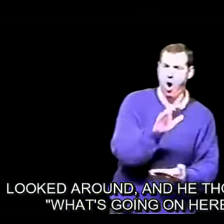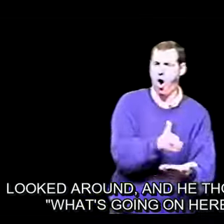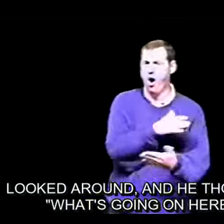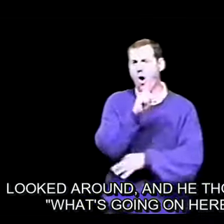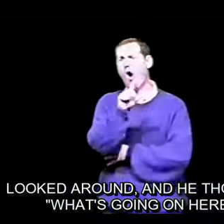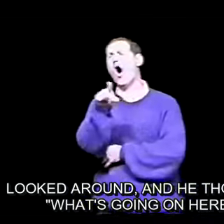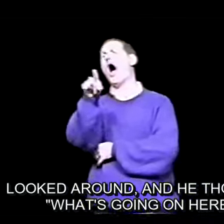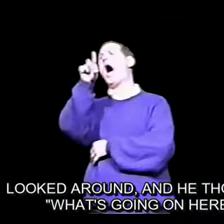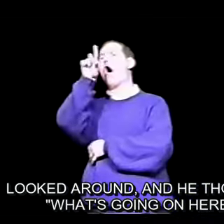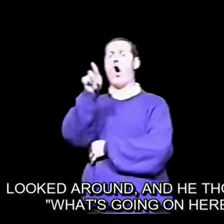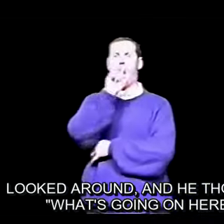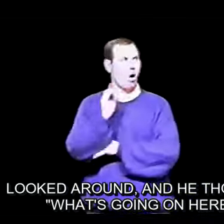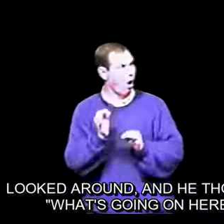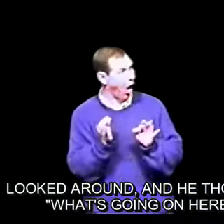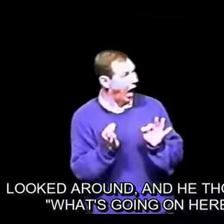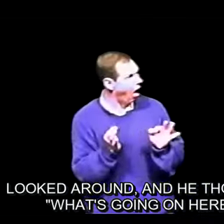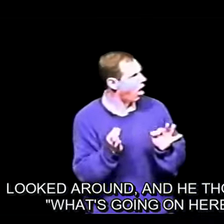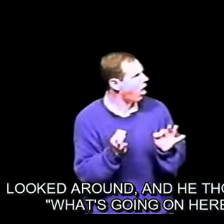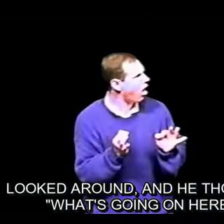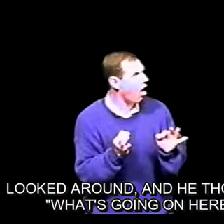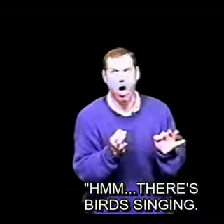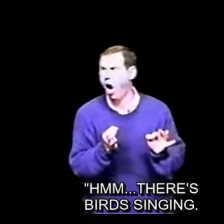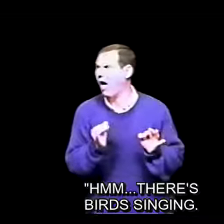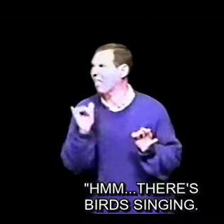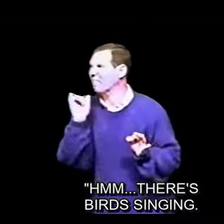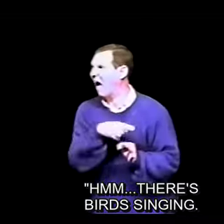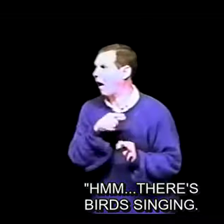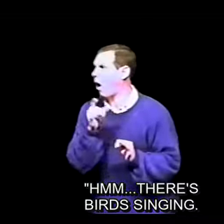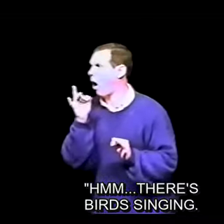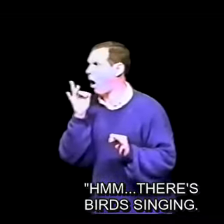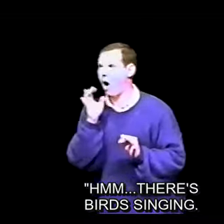what's going on here? There's birds singing.